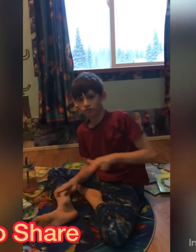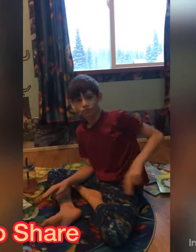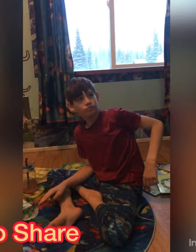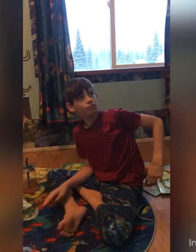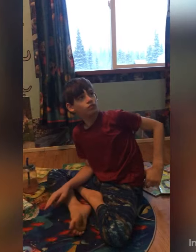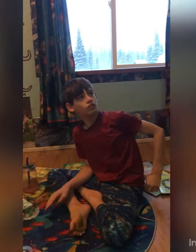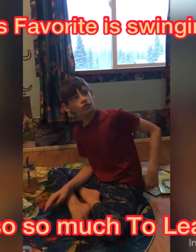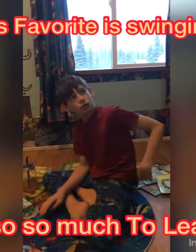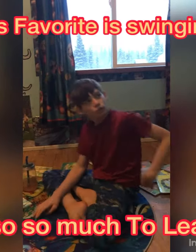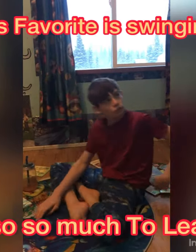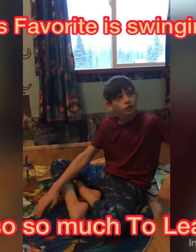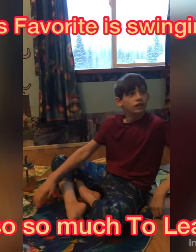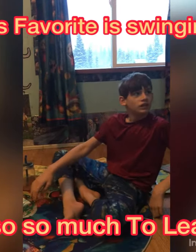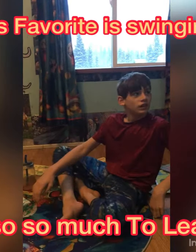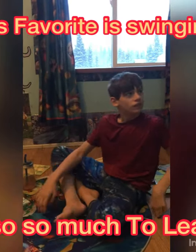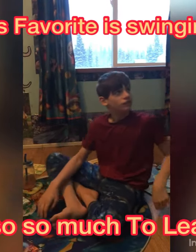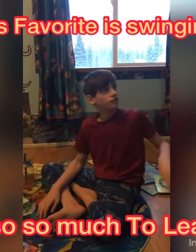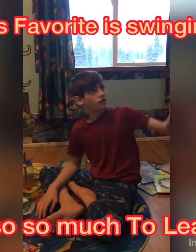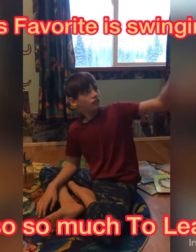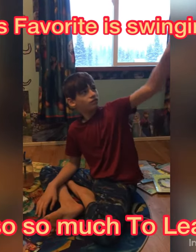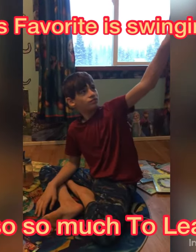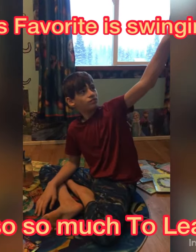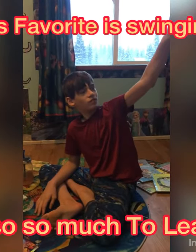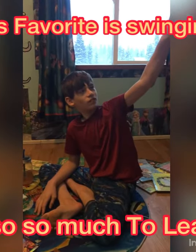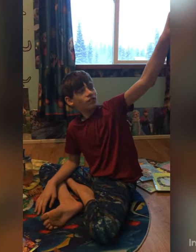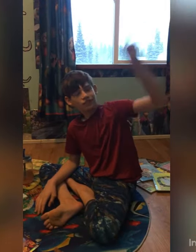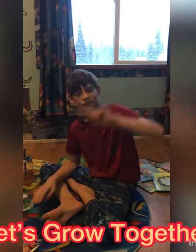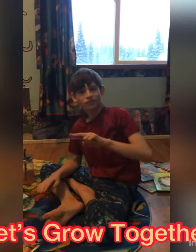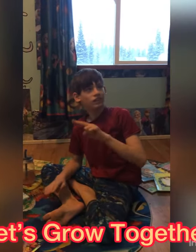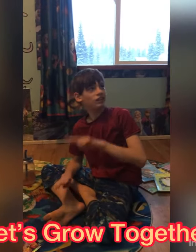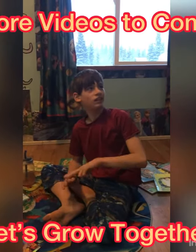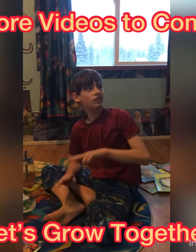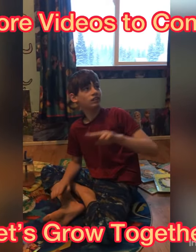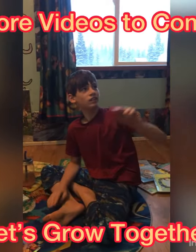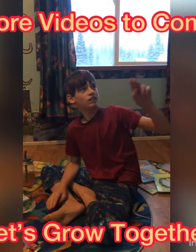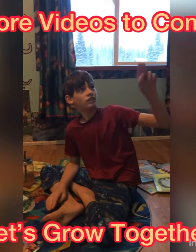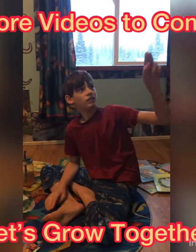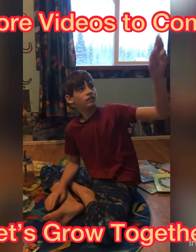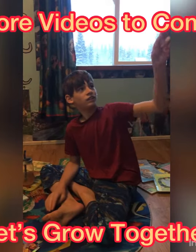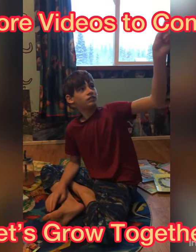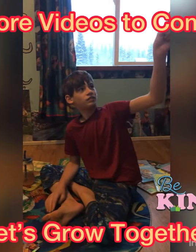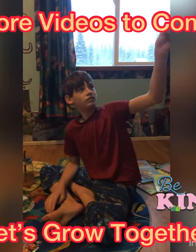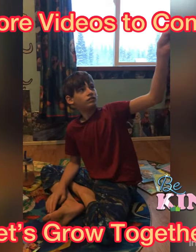My favorite spot is down at the park. You like to go on the swing and slide, don't you? At the park. That's right, you do. Thanks.